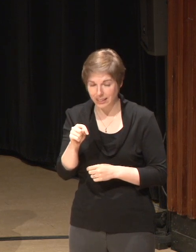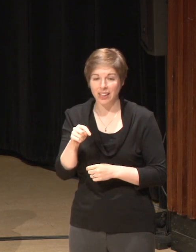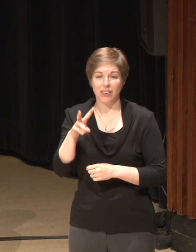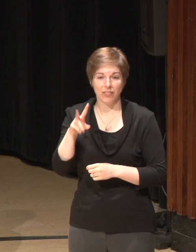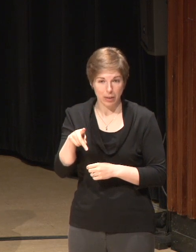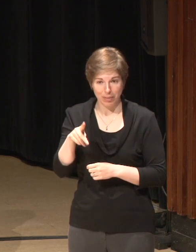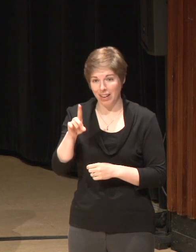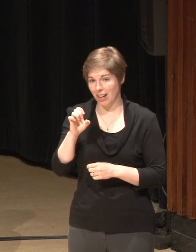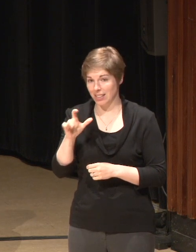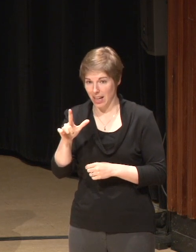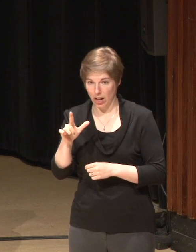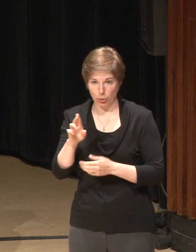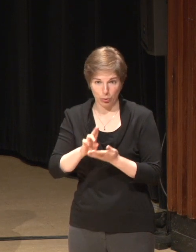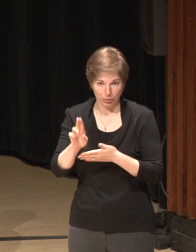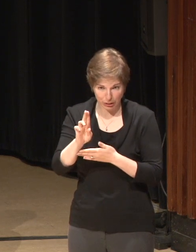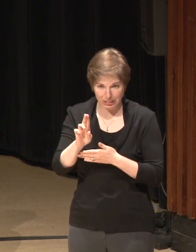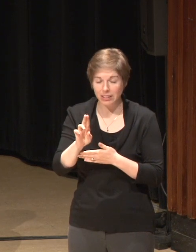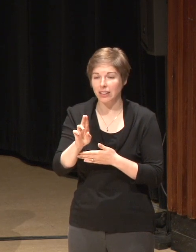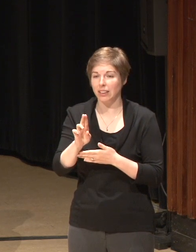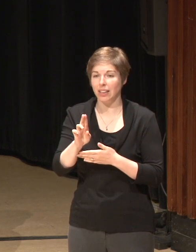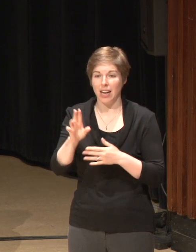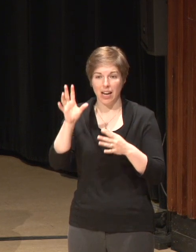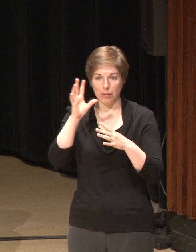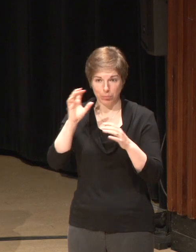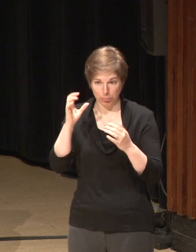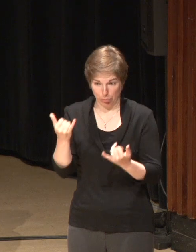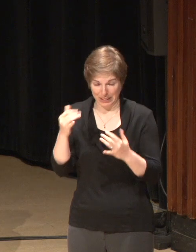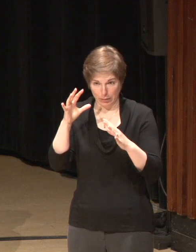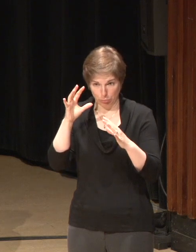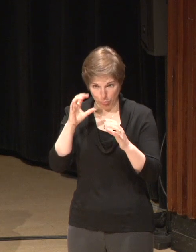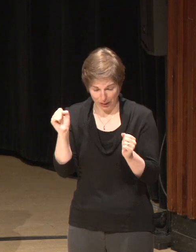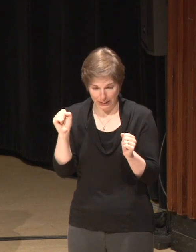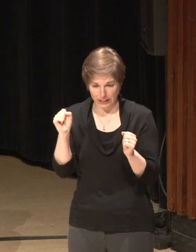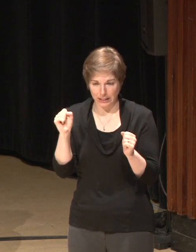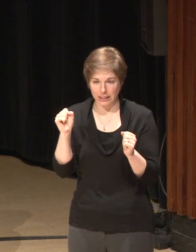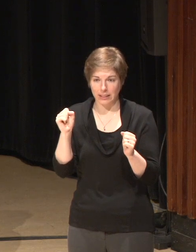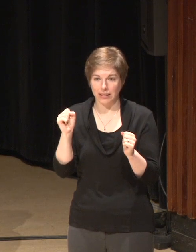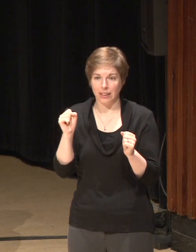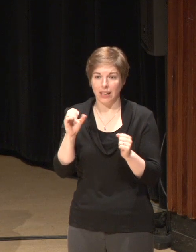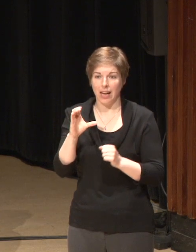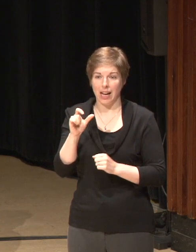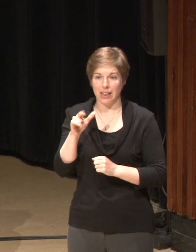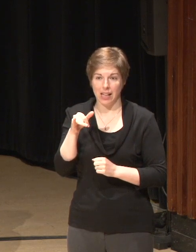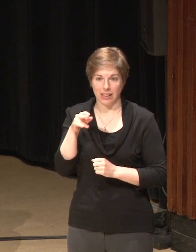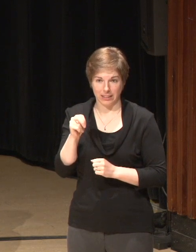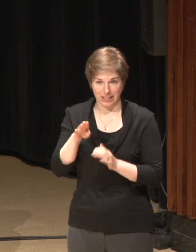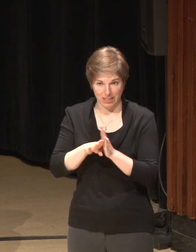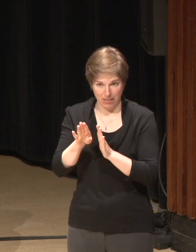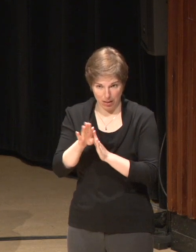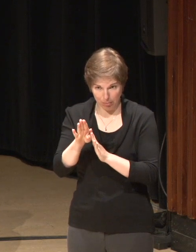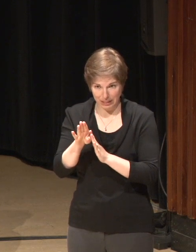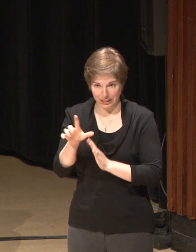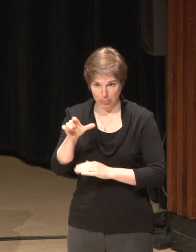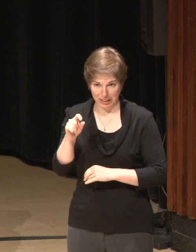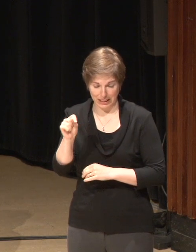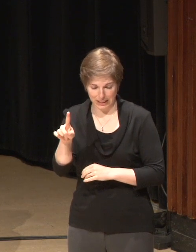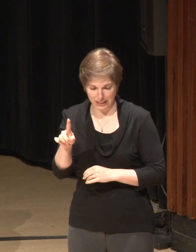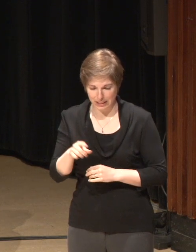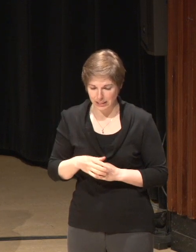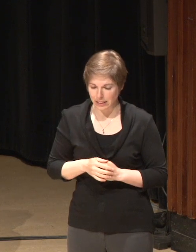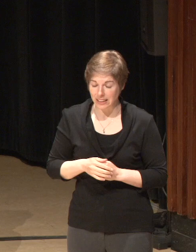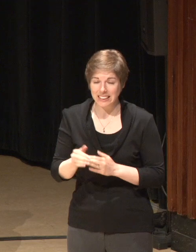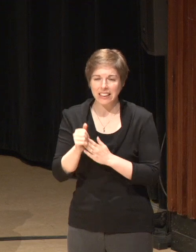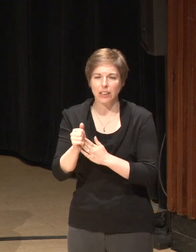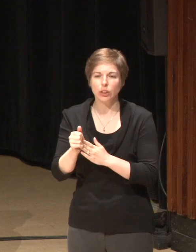with Dalhousie University, and President of Clayton Developments Limited. His leadership in business